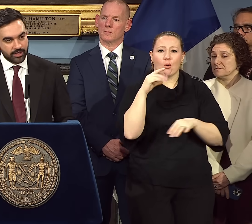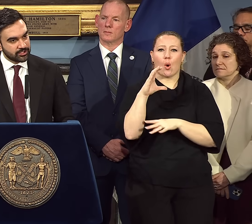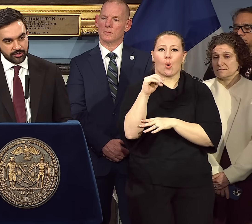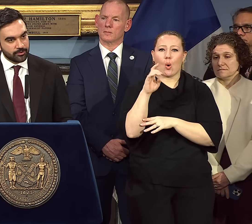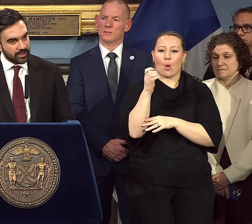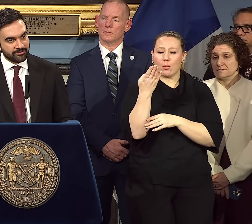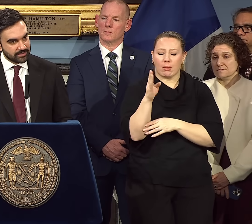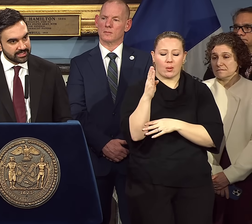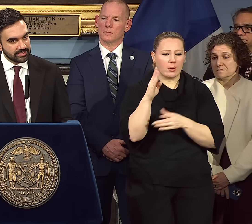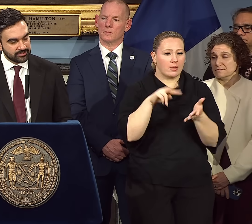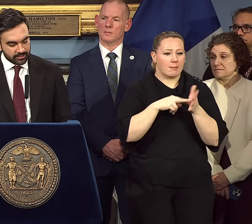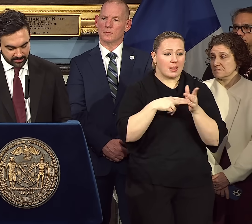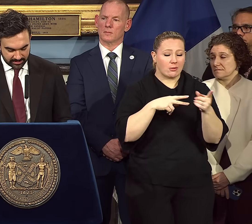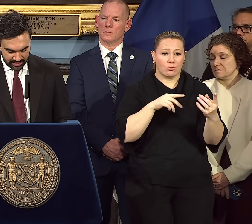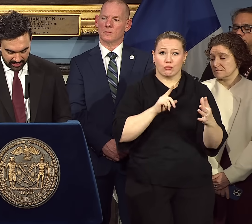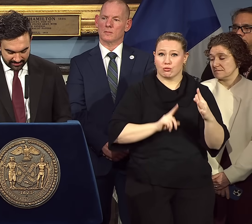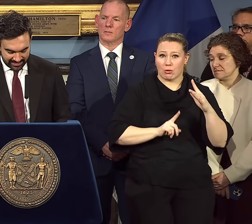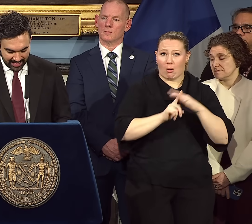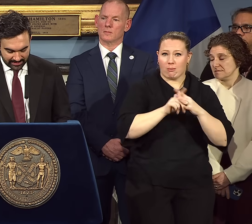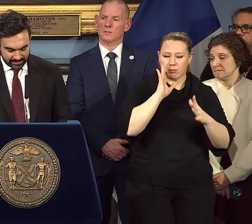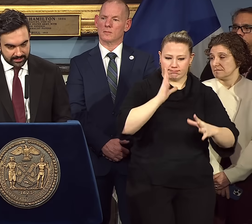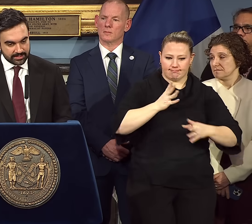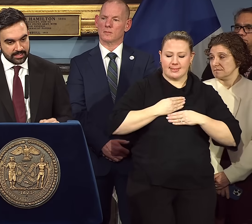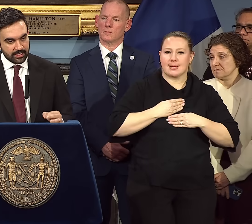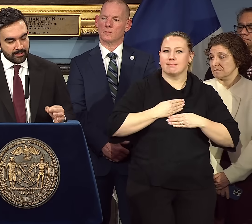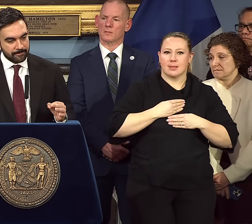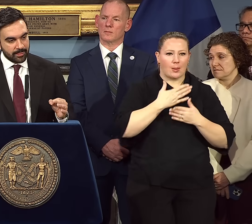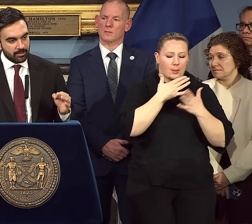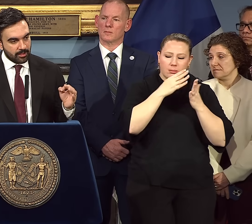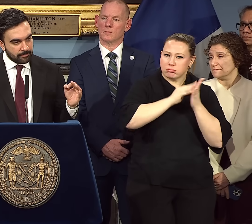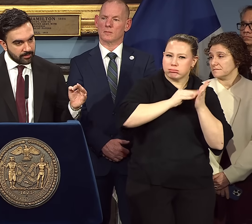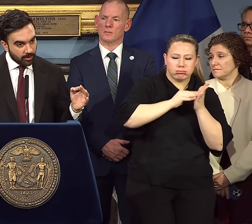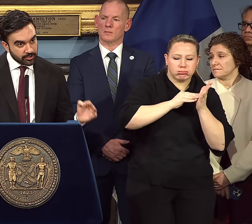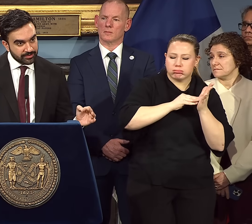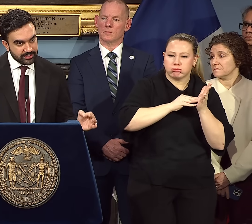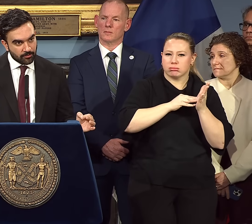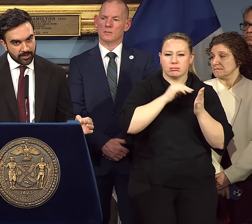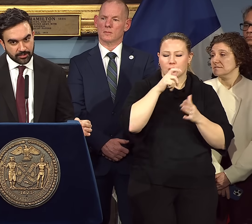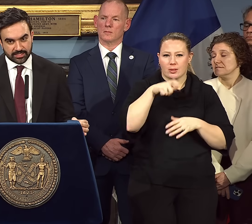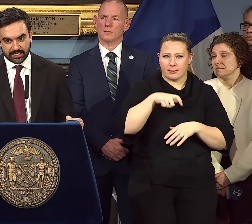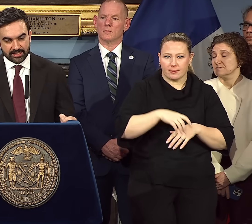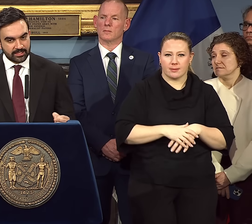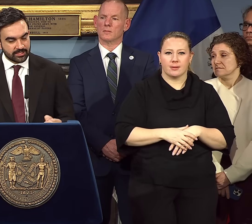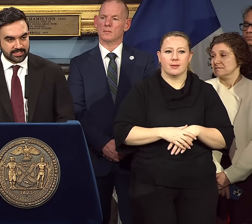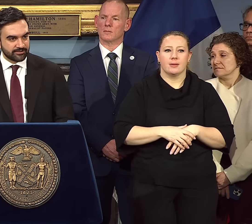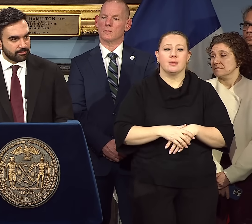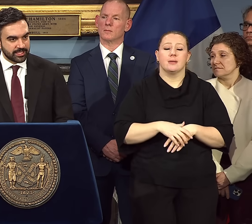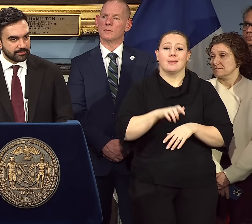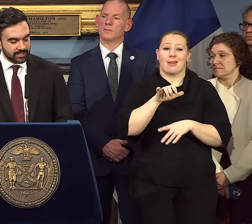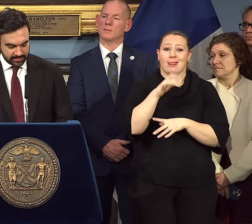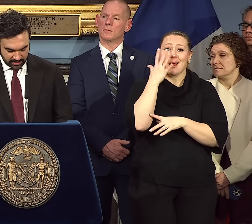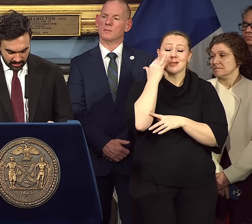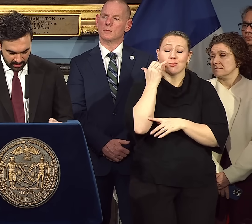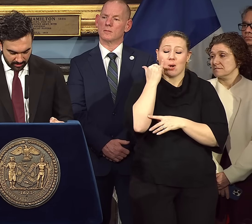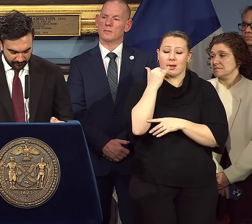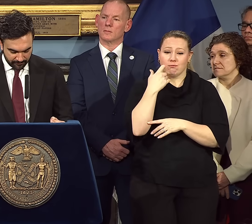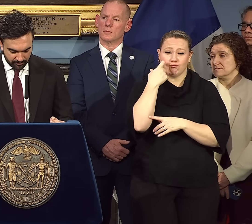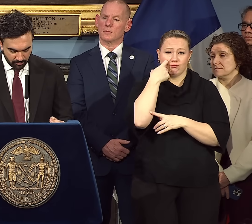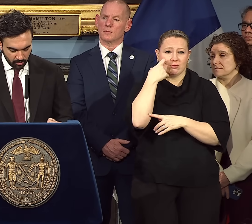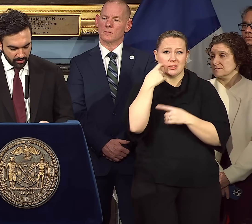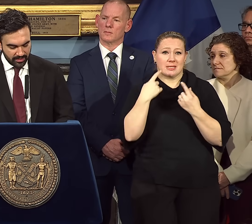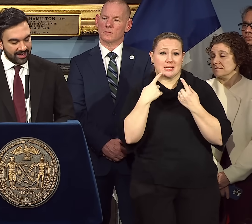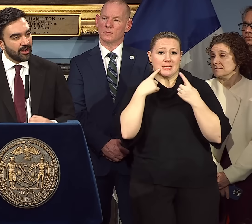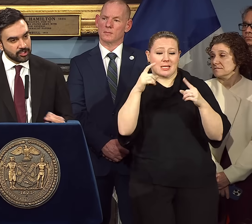no one is turned away from these kinds of shelters. And that is a large reason why we're seeing the successful placement